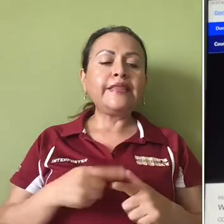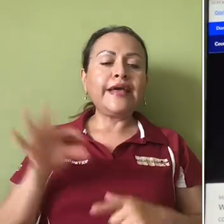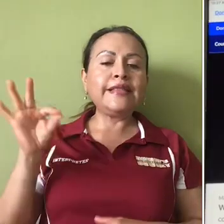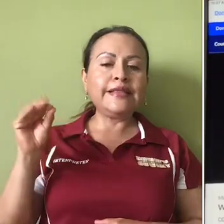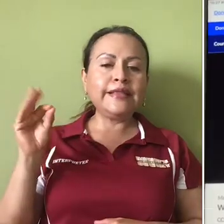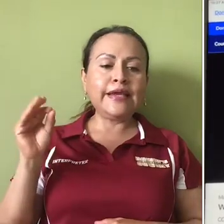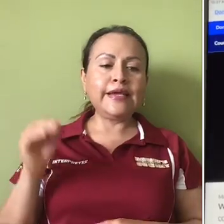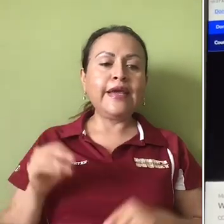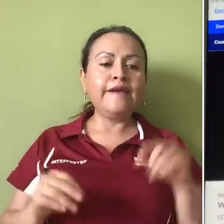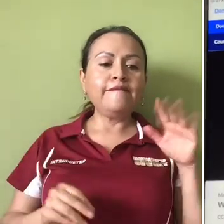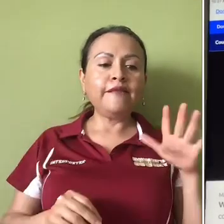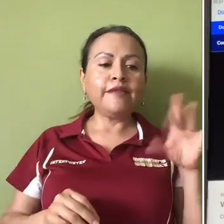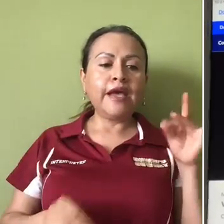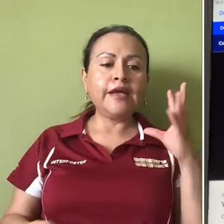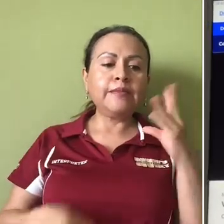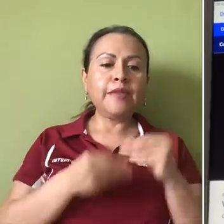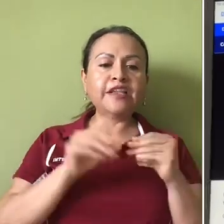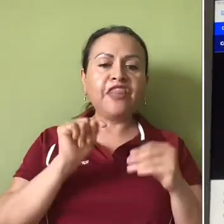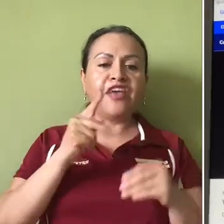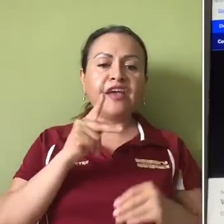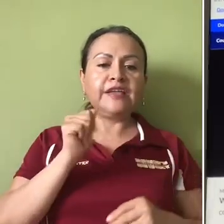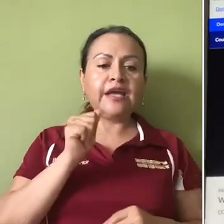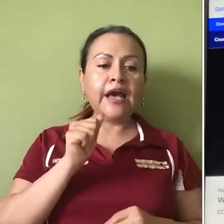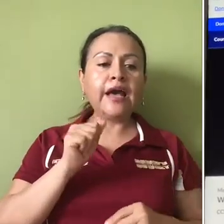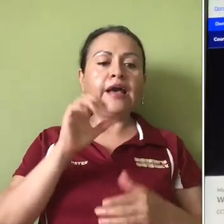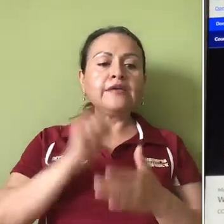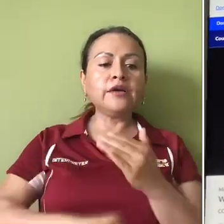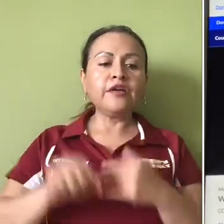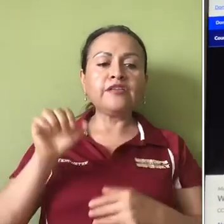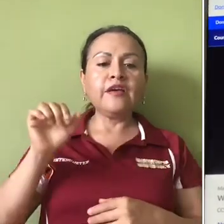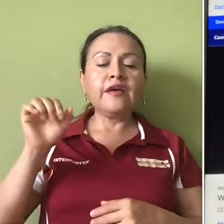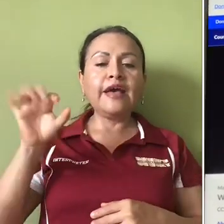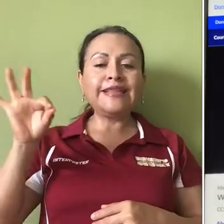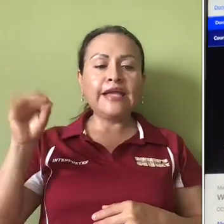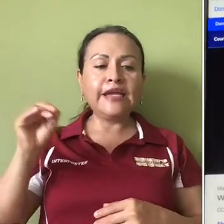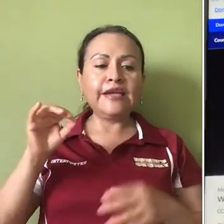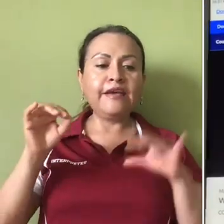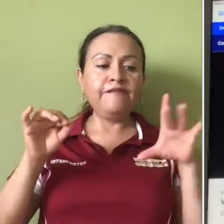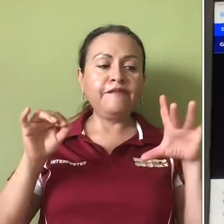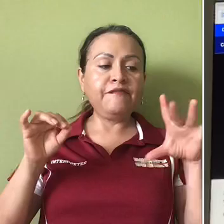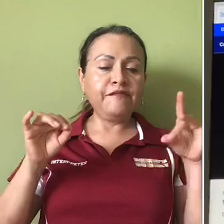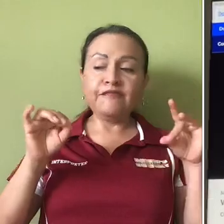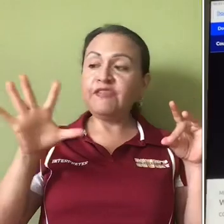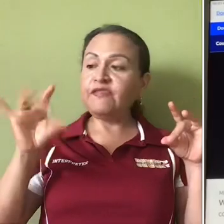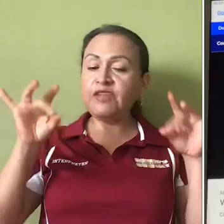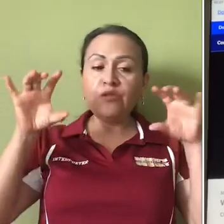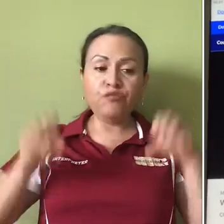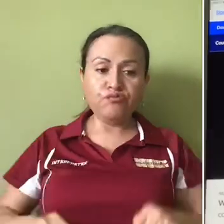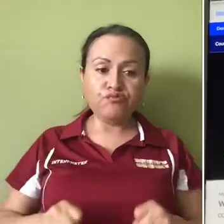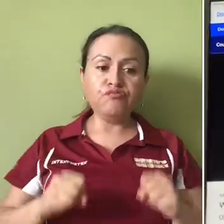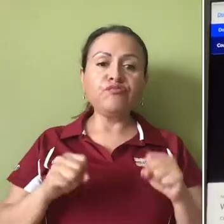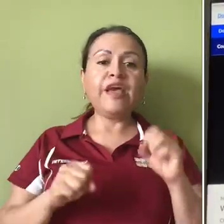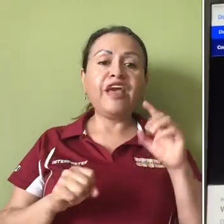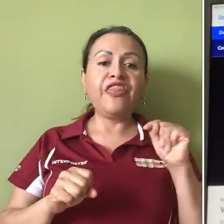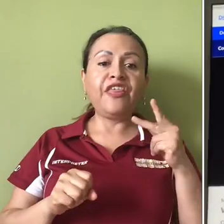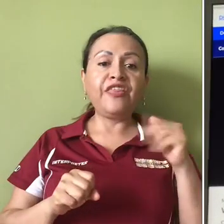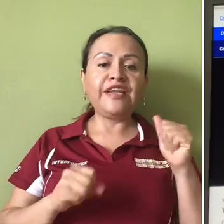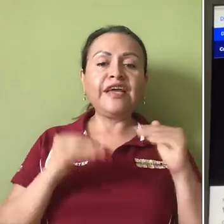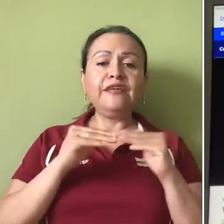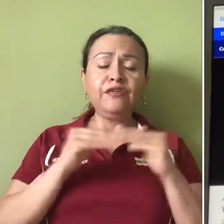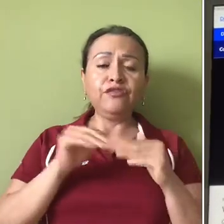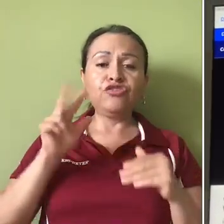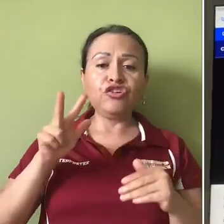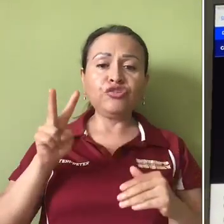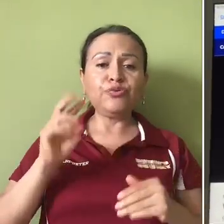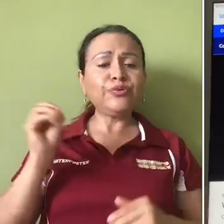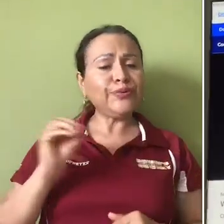58 plus theta is equal to 90. Subtract 58 from both sides, you get theta is equal to 32 degrees again. And so we